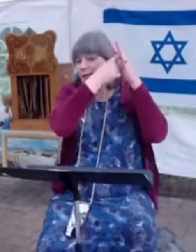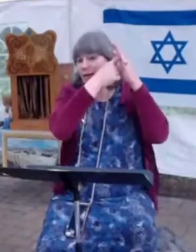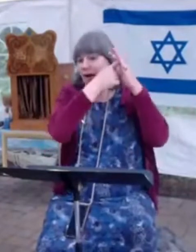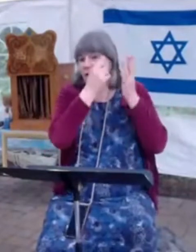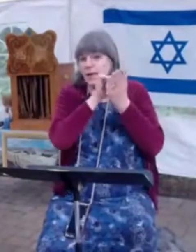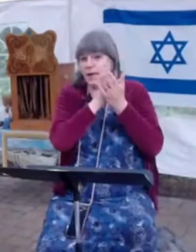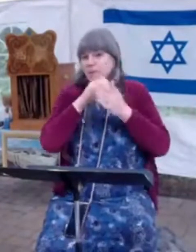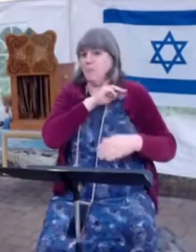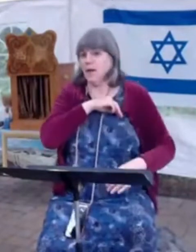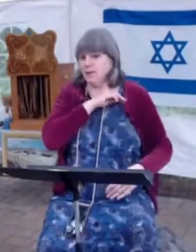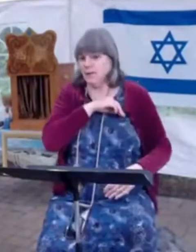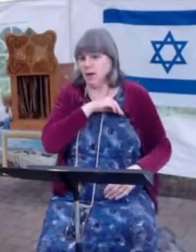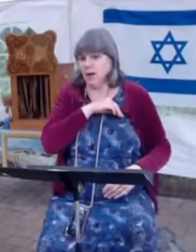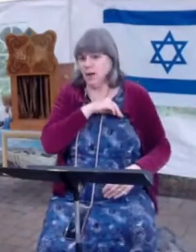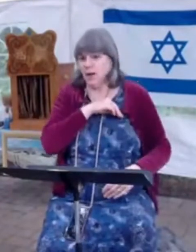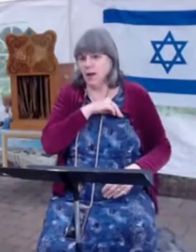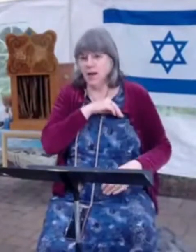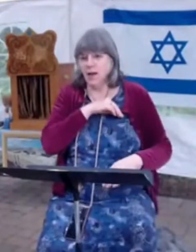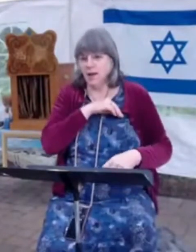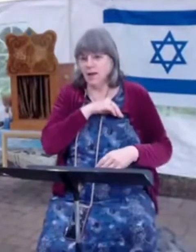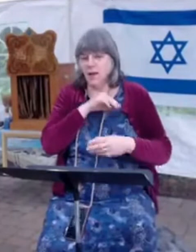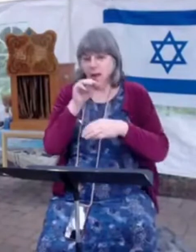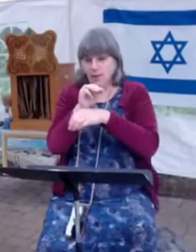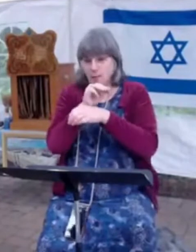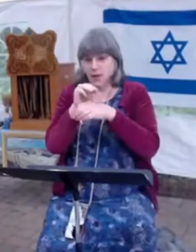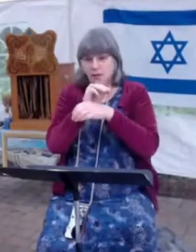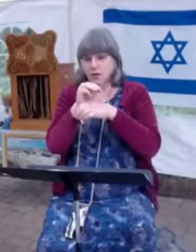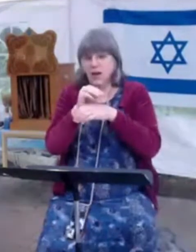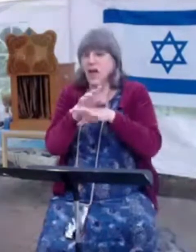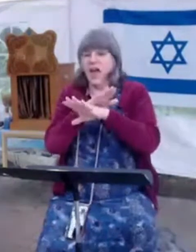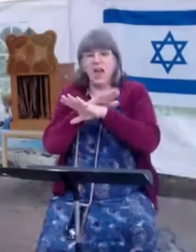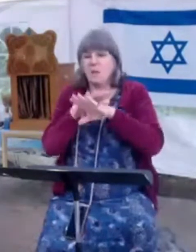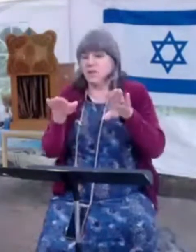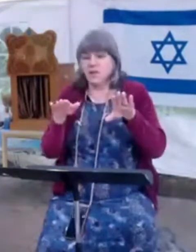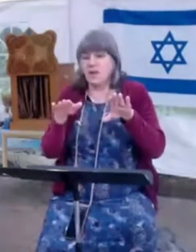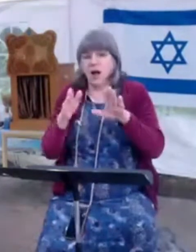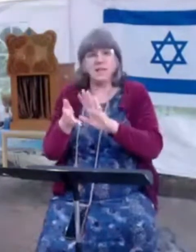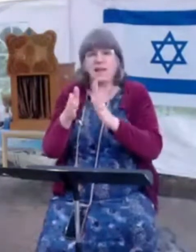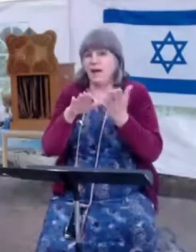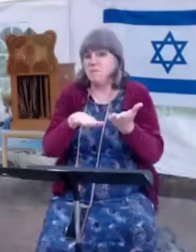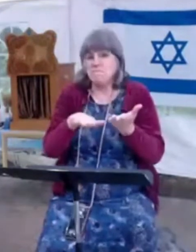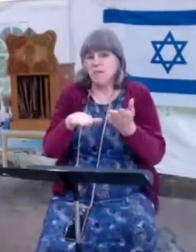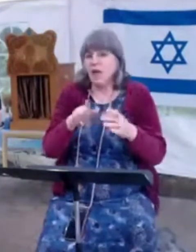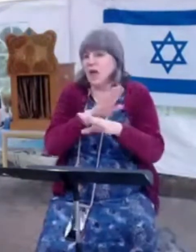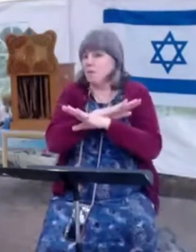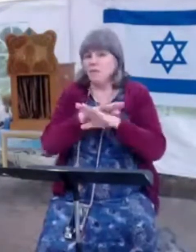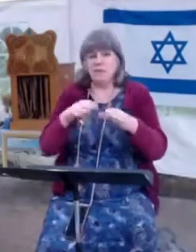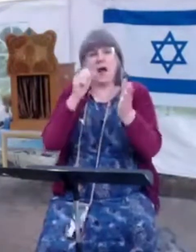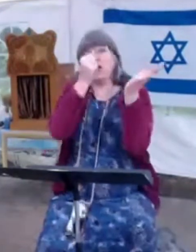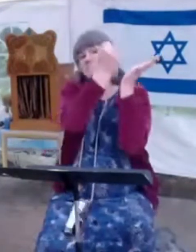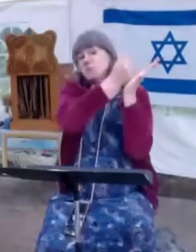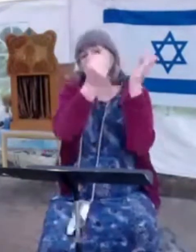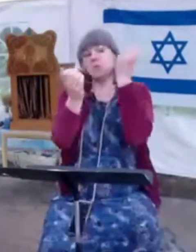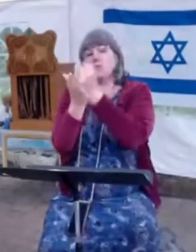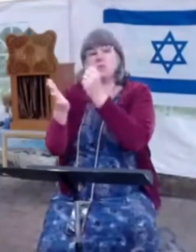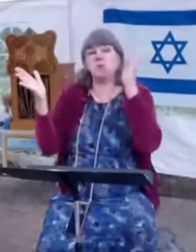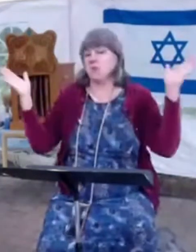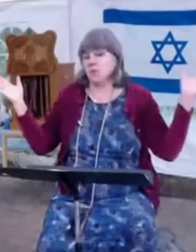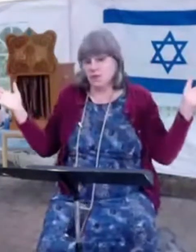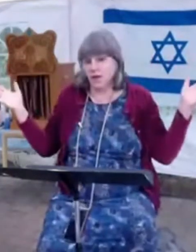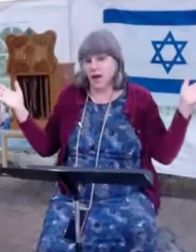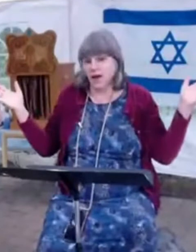was. So that was his message as he proclaimed the good news. The message of the Besorah is actually